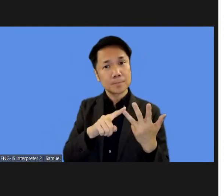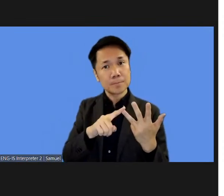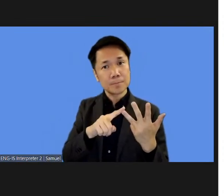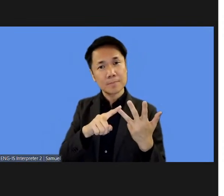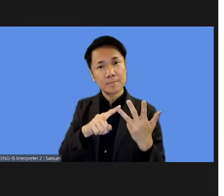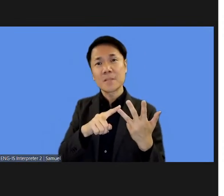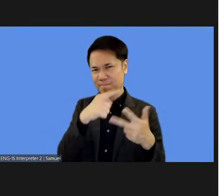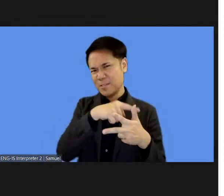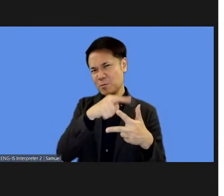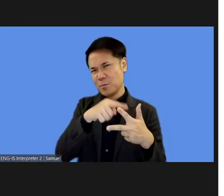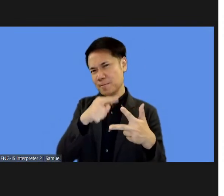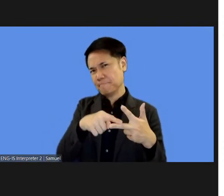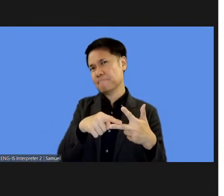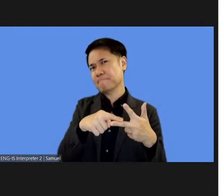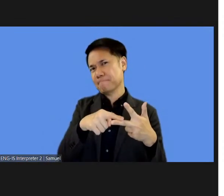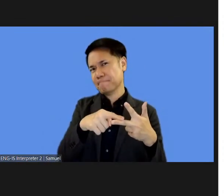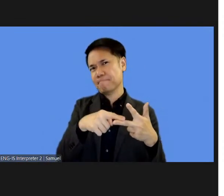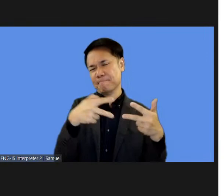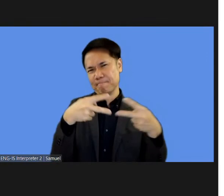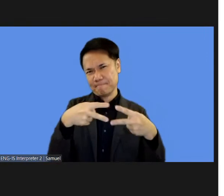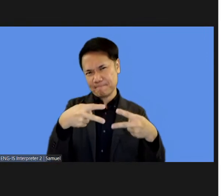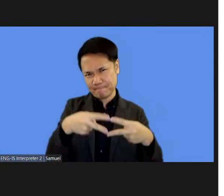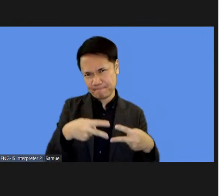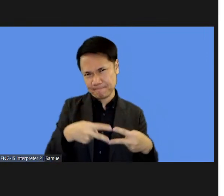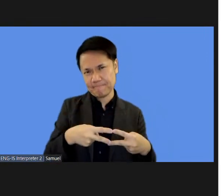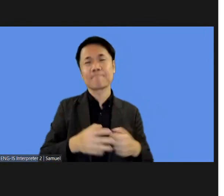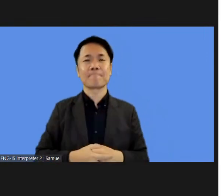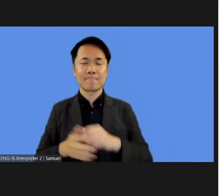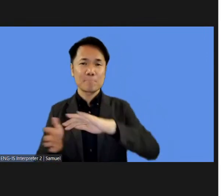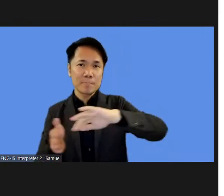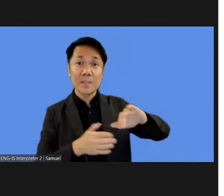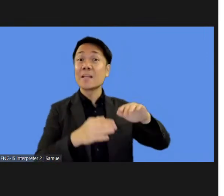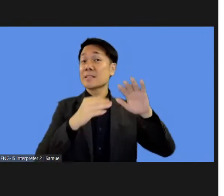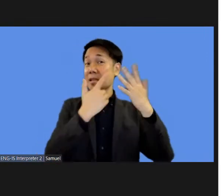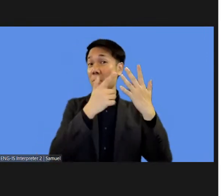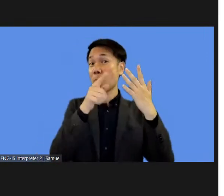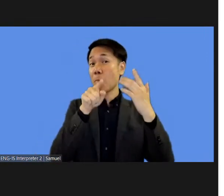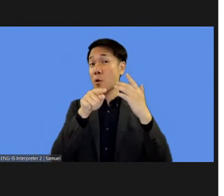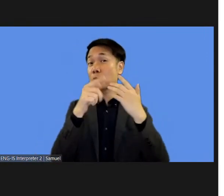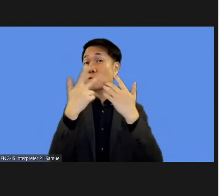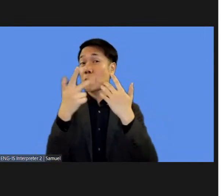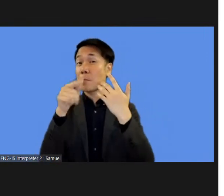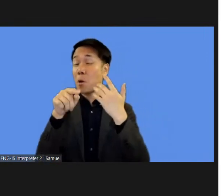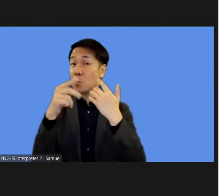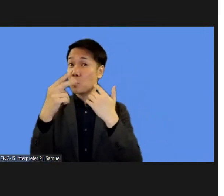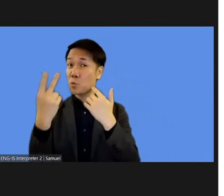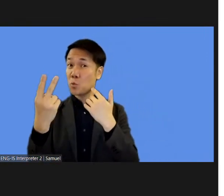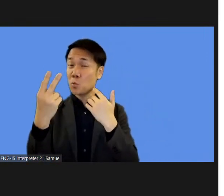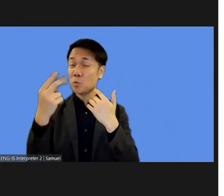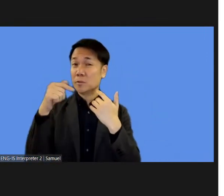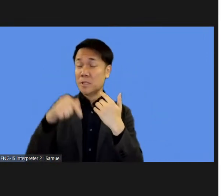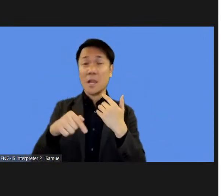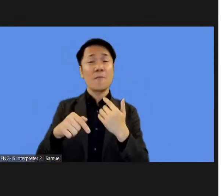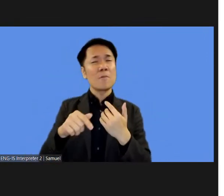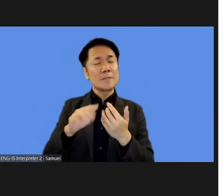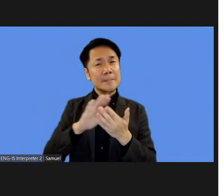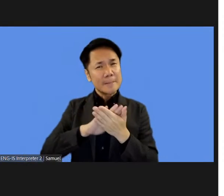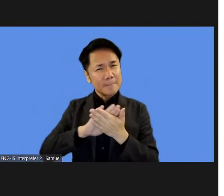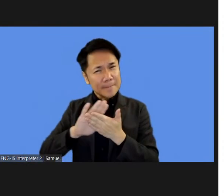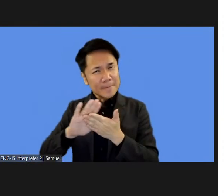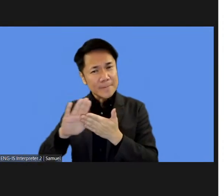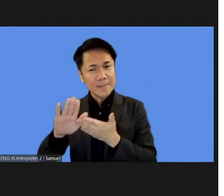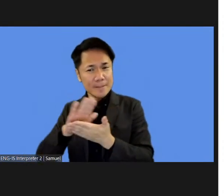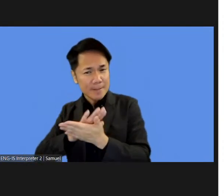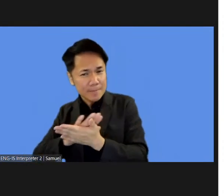SDG 7.1.2 on clean cooking, again, Africa is not doing very well. 36% of the